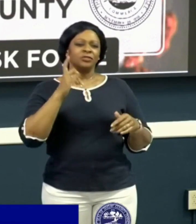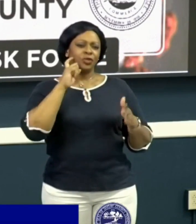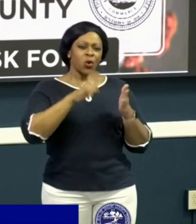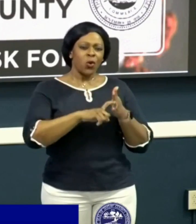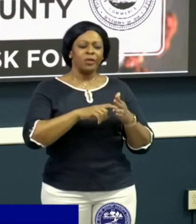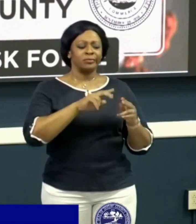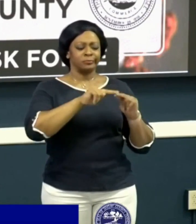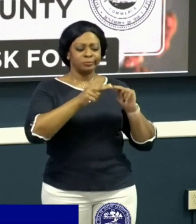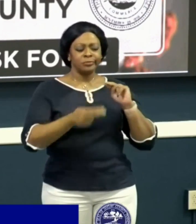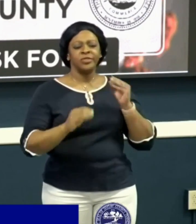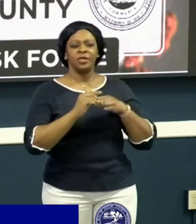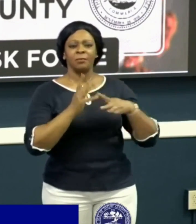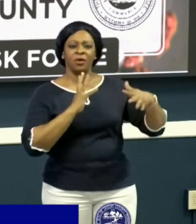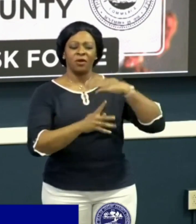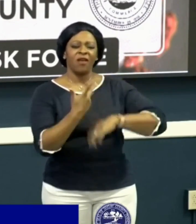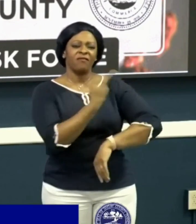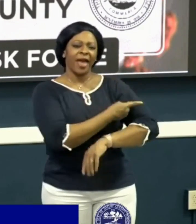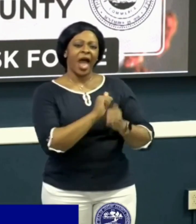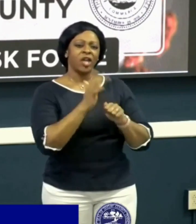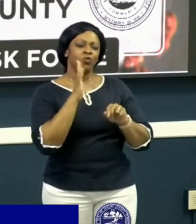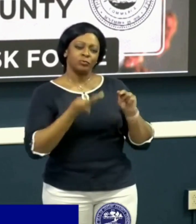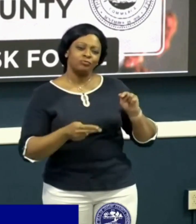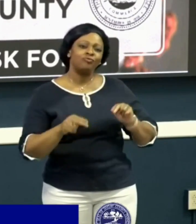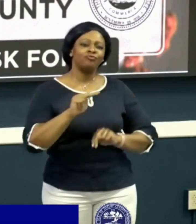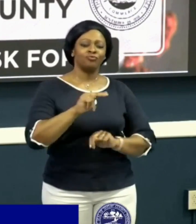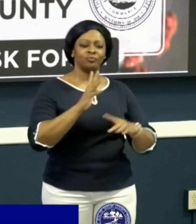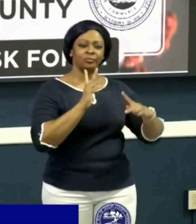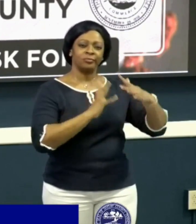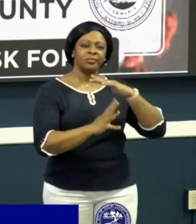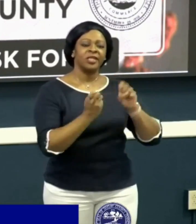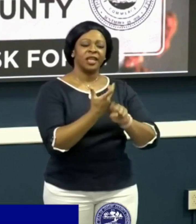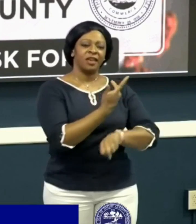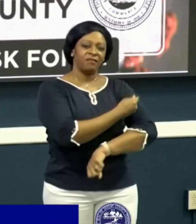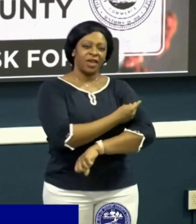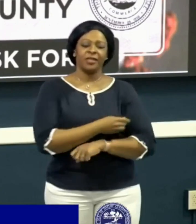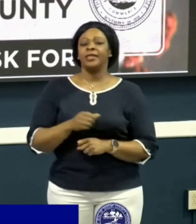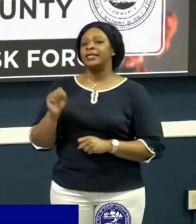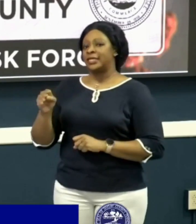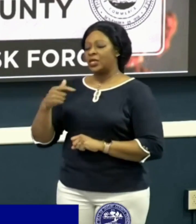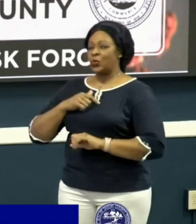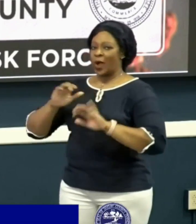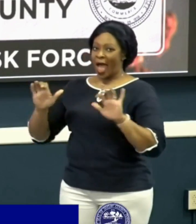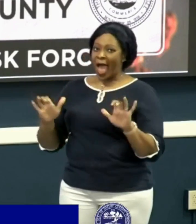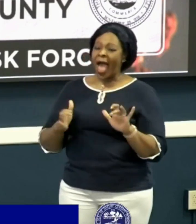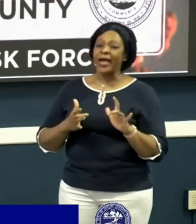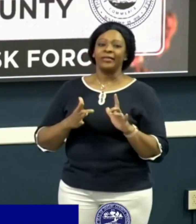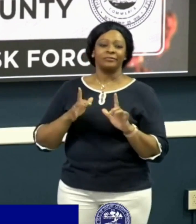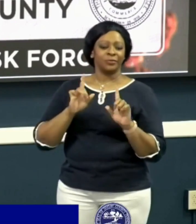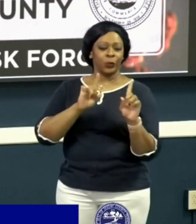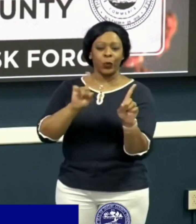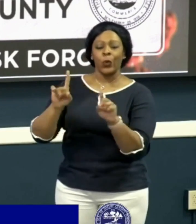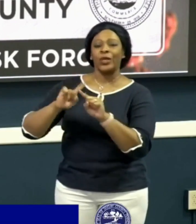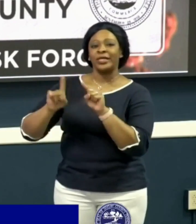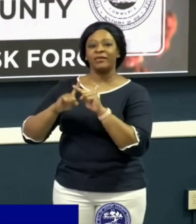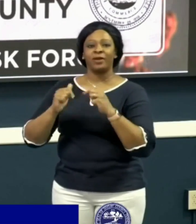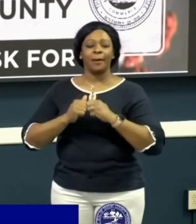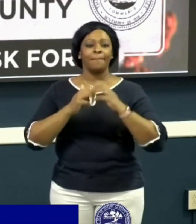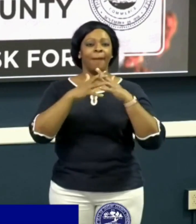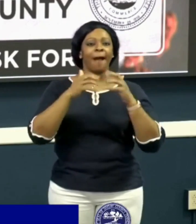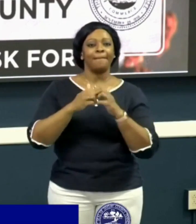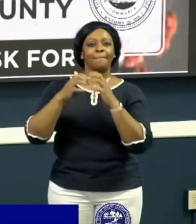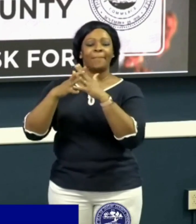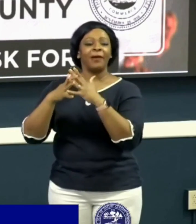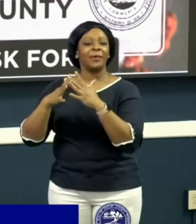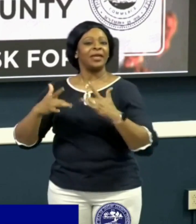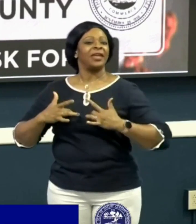of vaccinations. Yes, so we have actively been pursuing several pop-up events across the